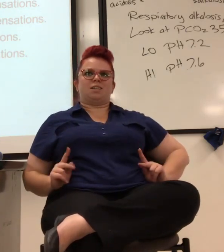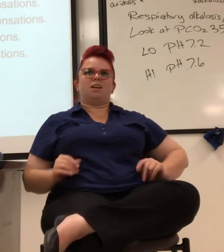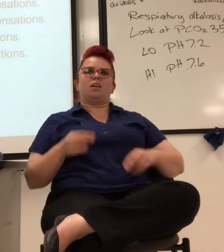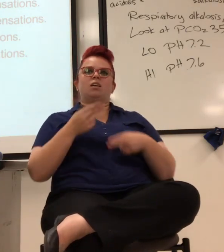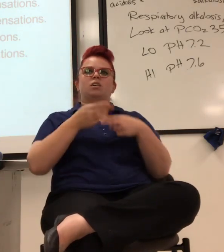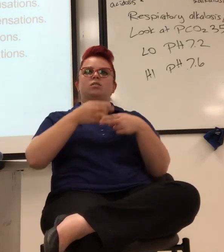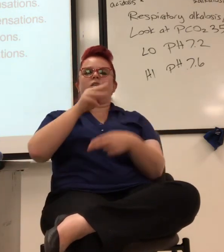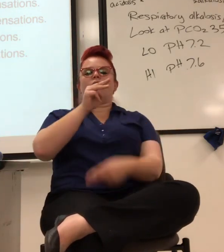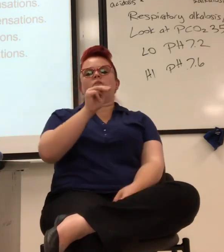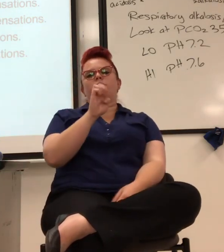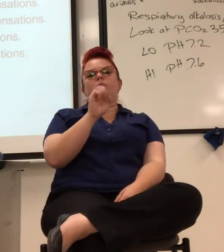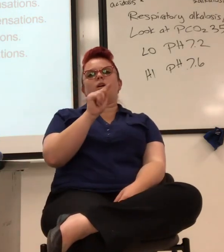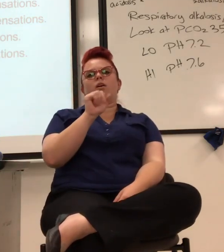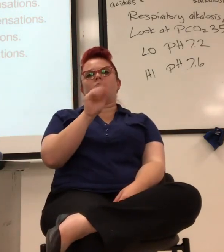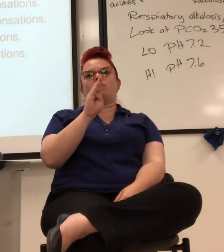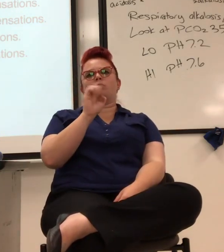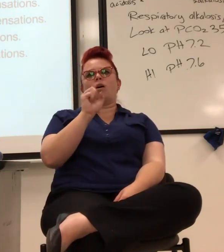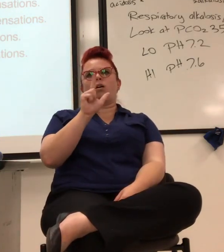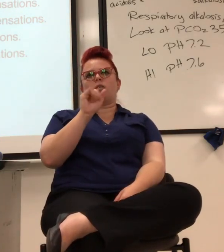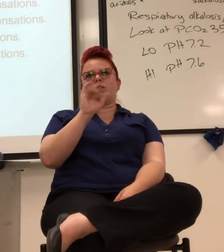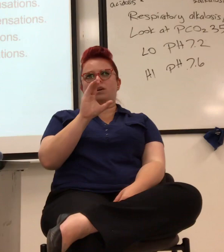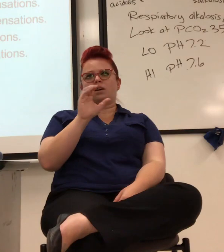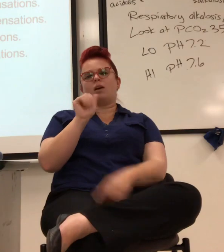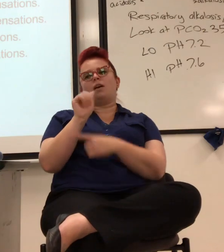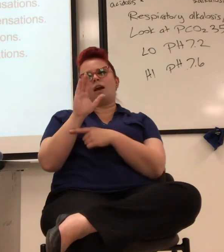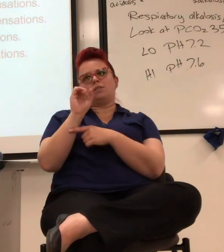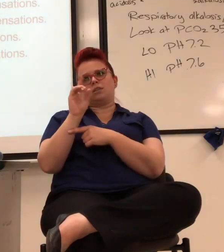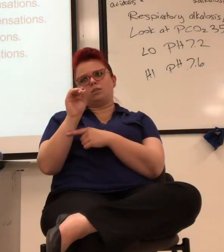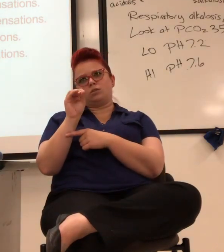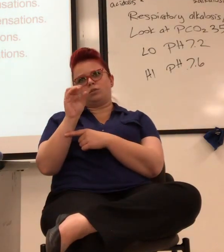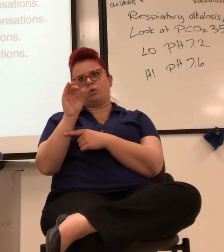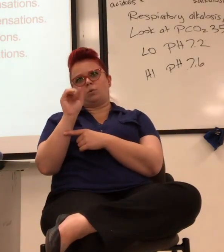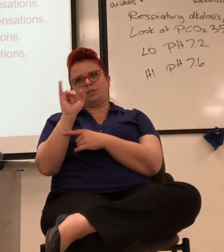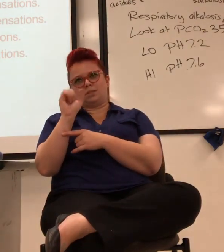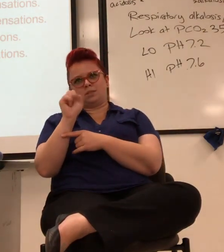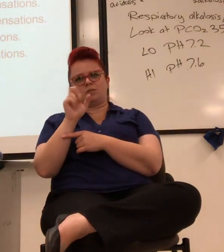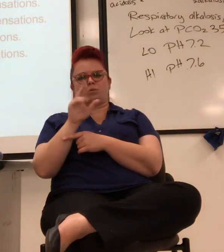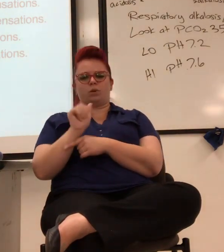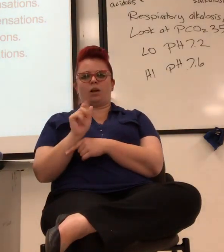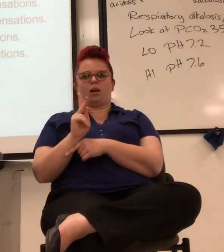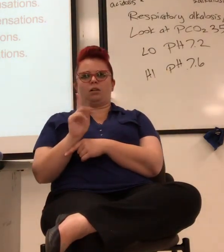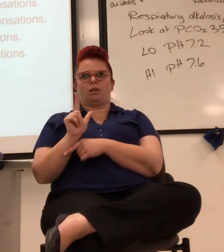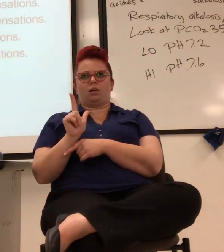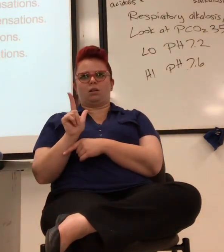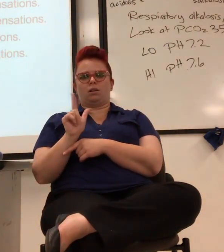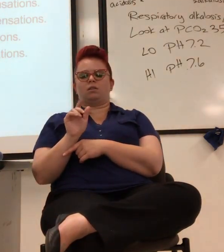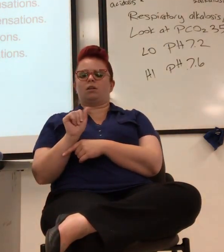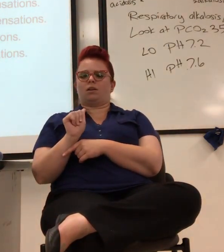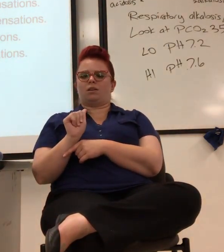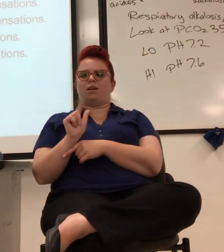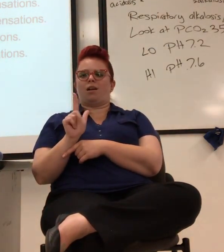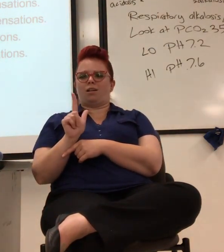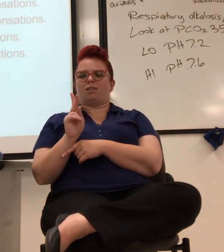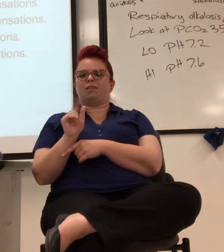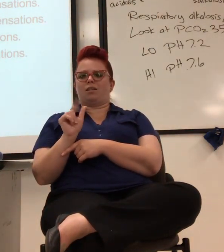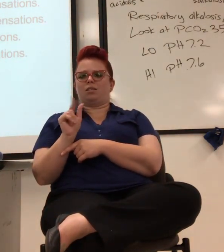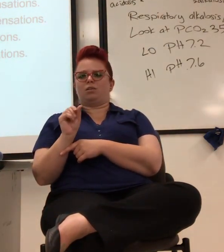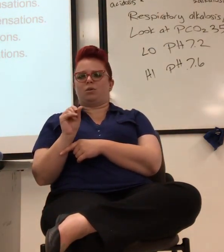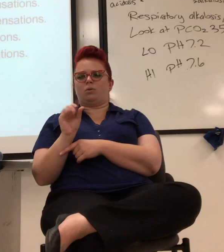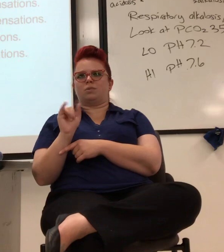bit. Let me do the next one. The other thing you can look at in a blood workup is what the kidney's